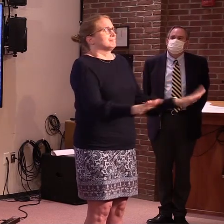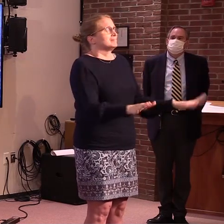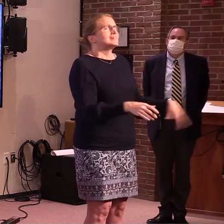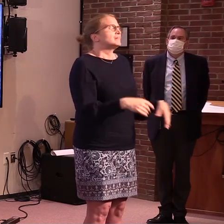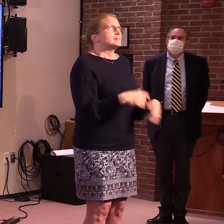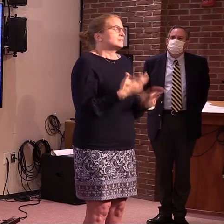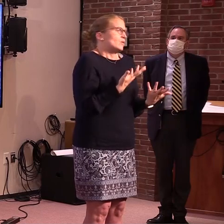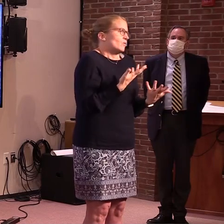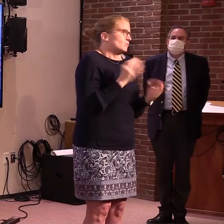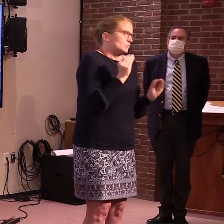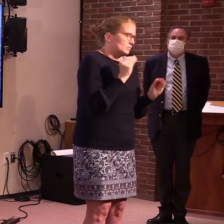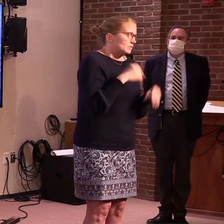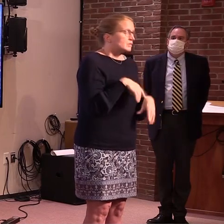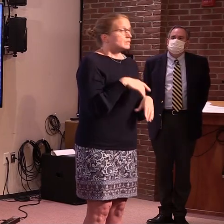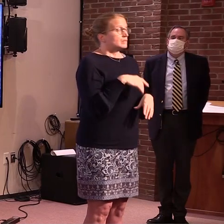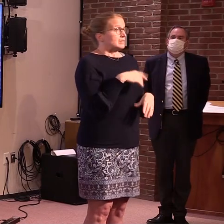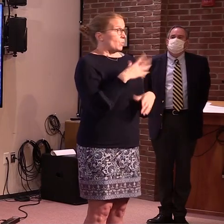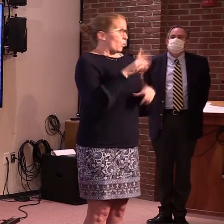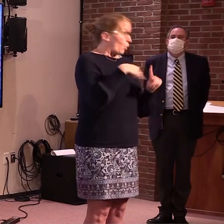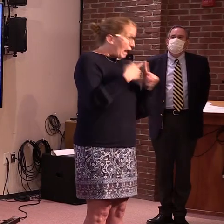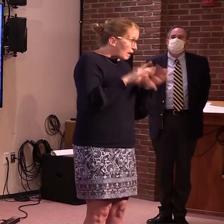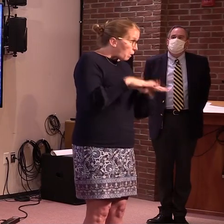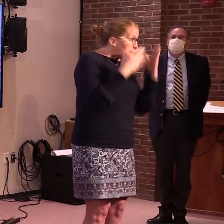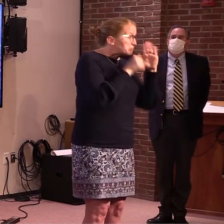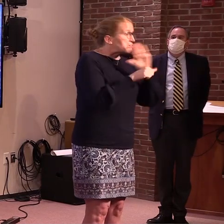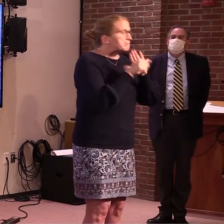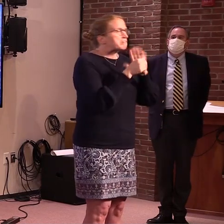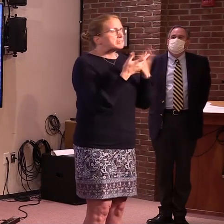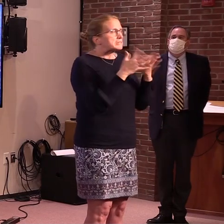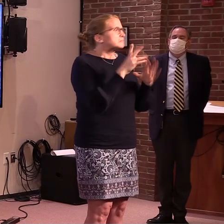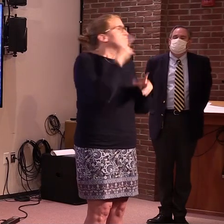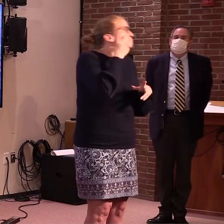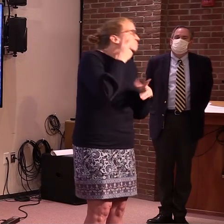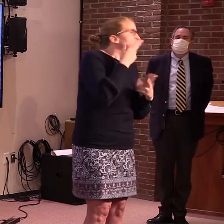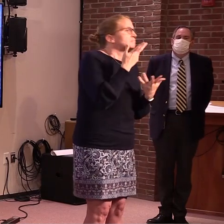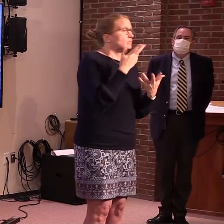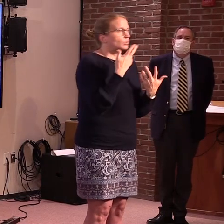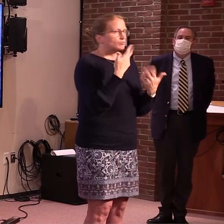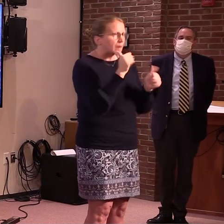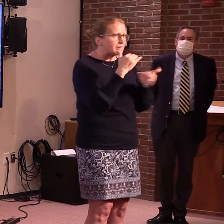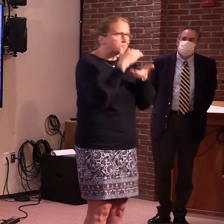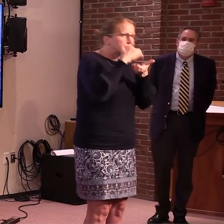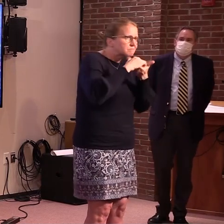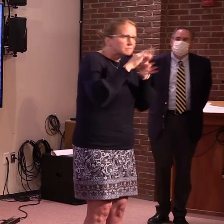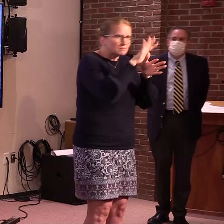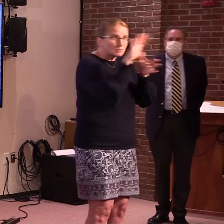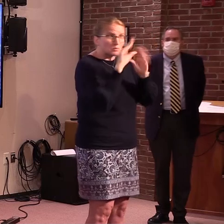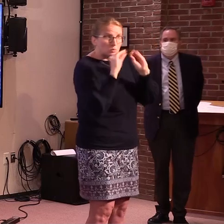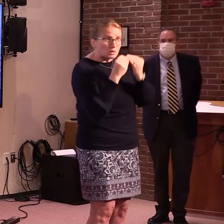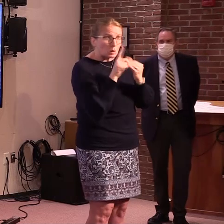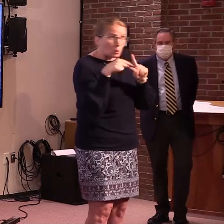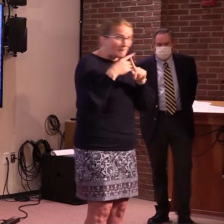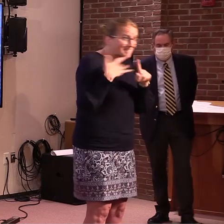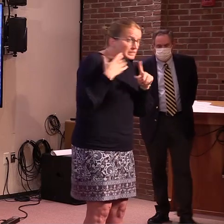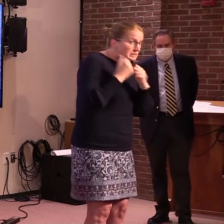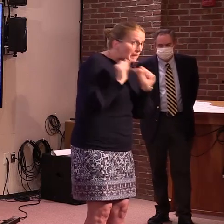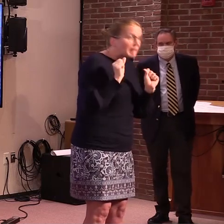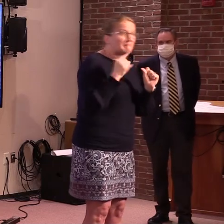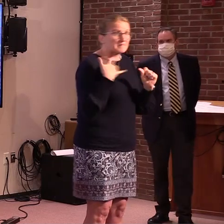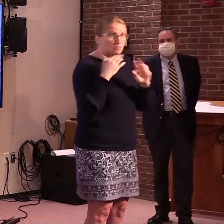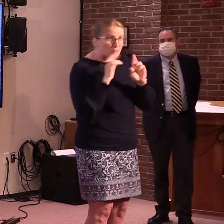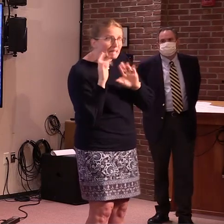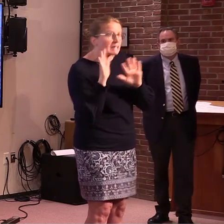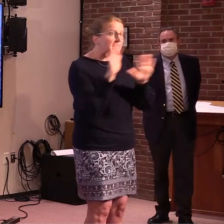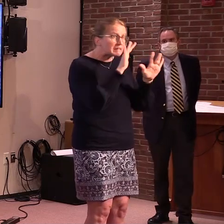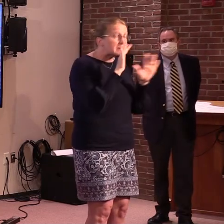have a specific. We're working with them to try to bring that system back up when it's safe, but